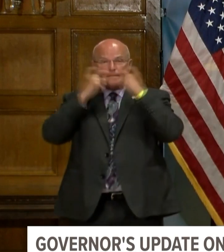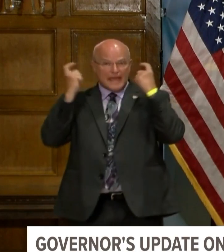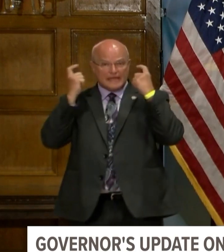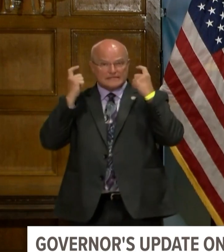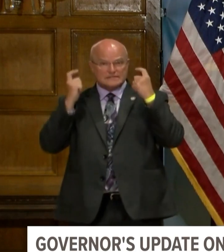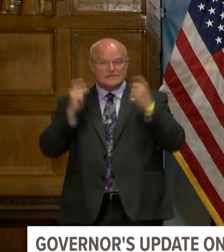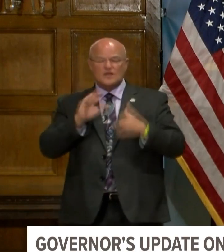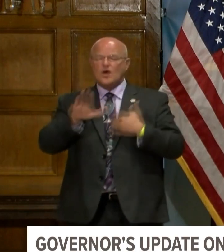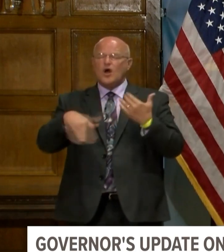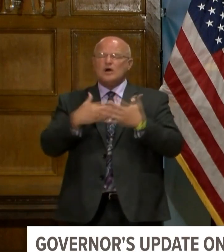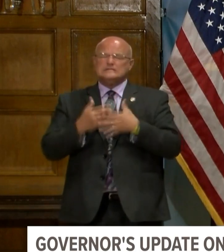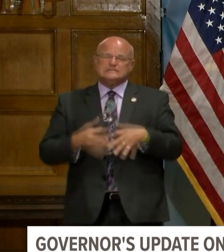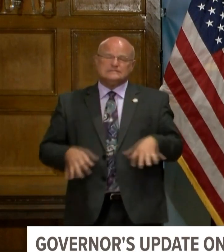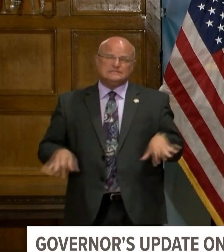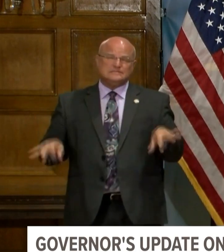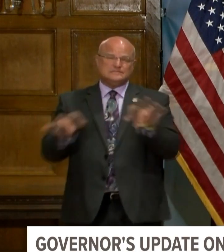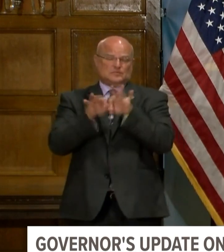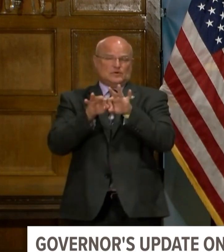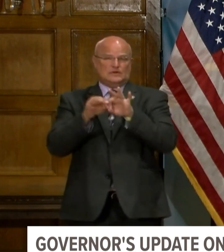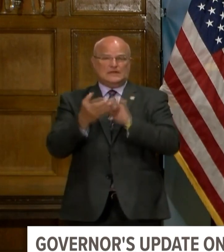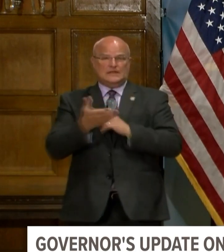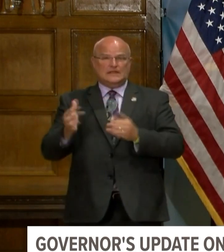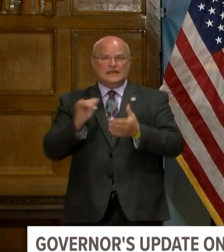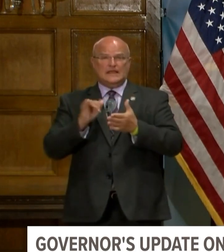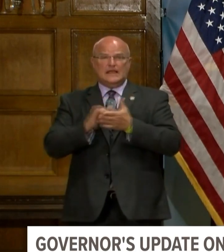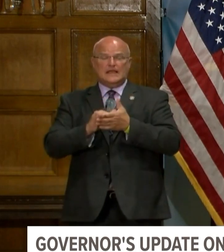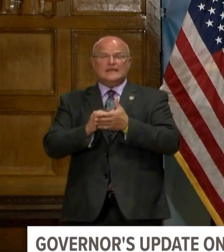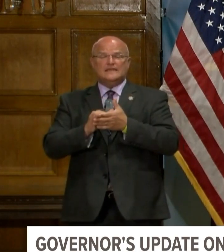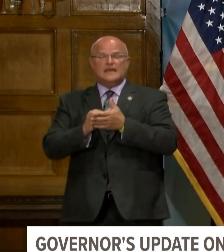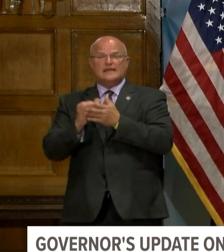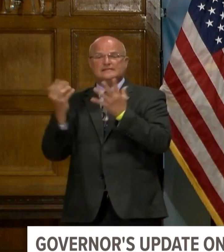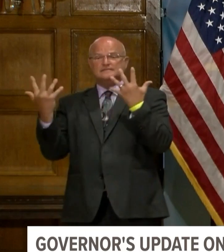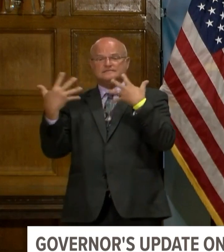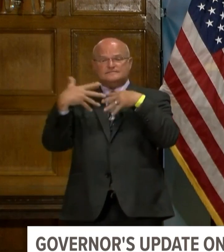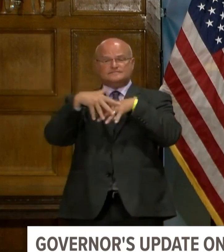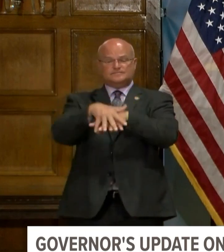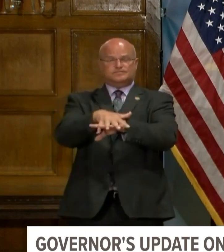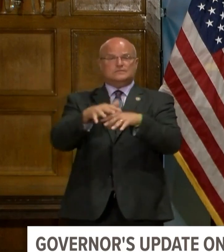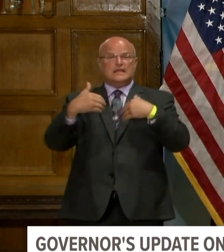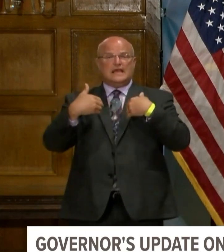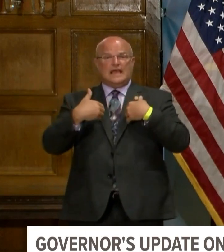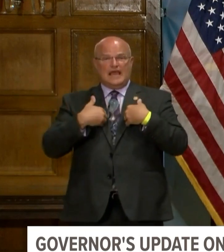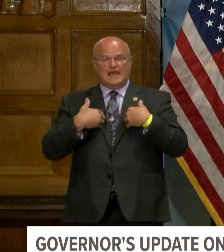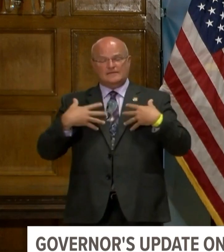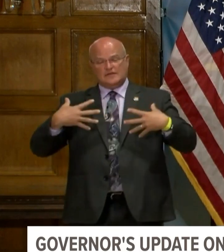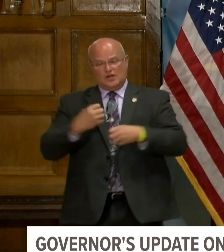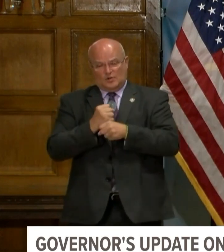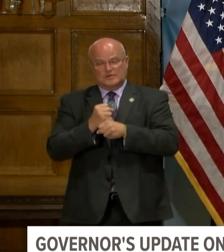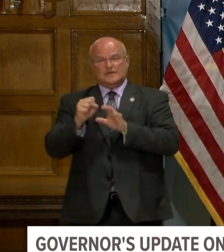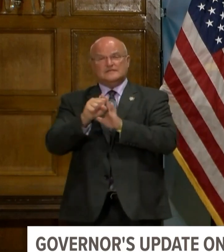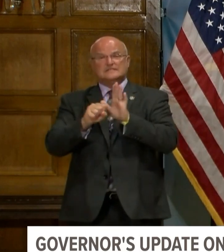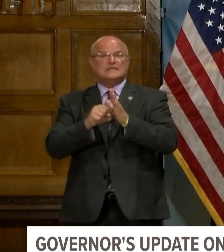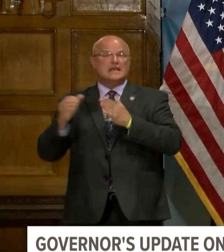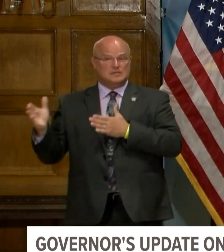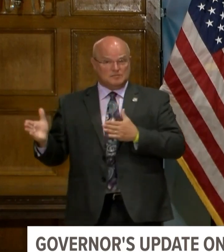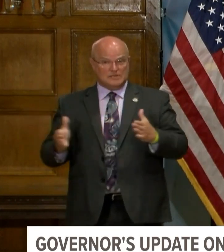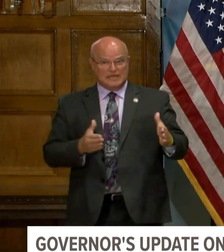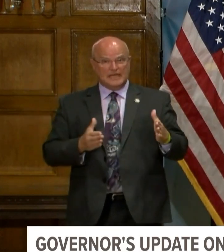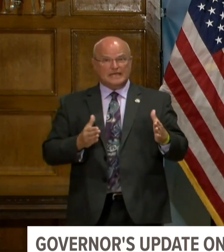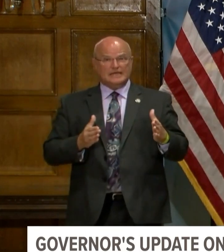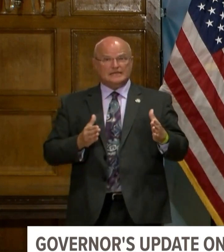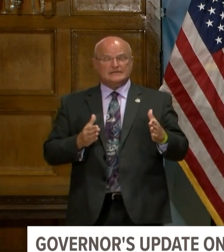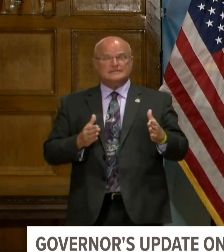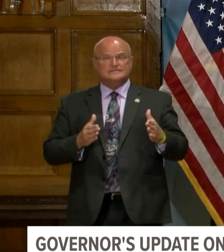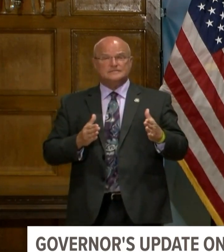These are all critical elements that feed in together to have a comprehensive state strategy